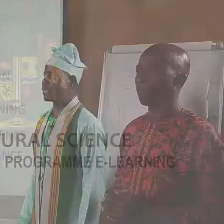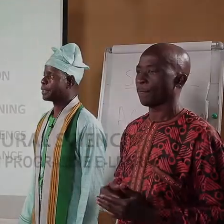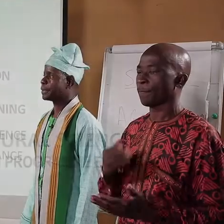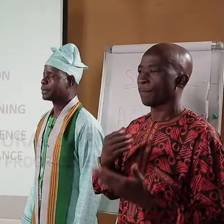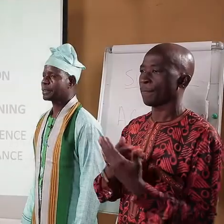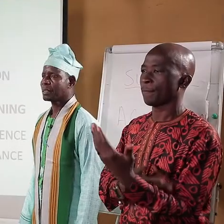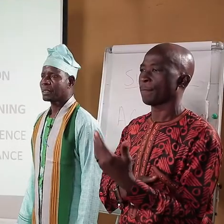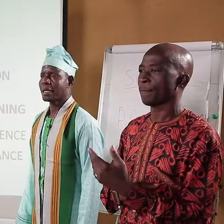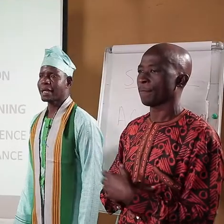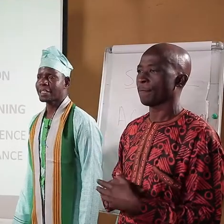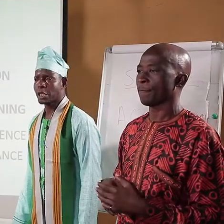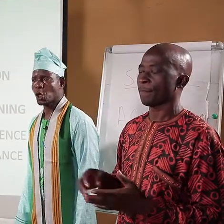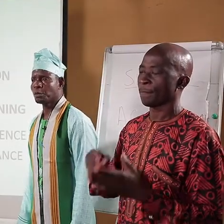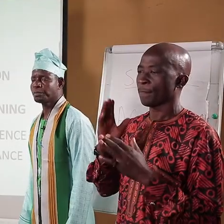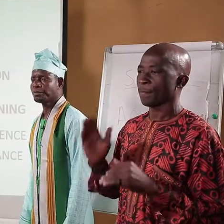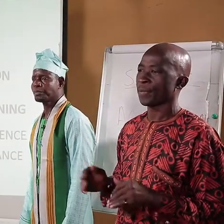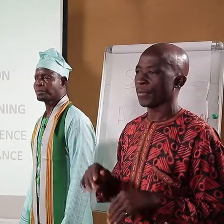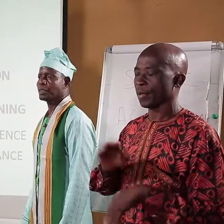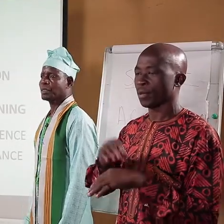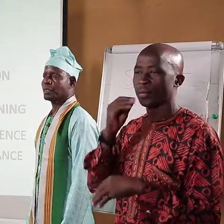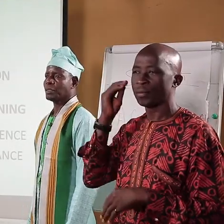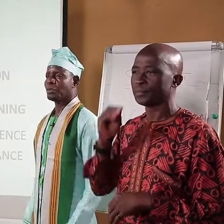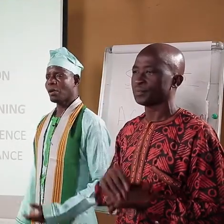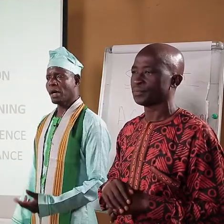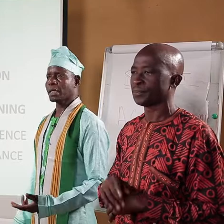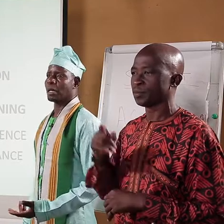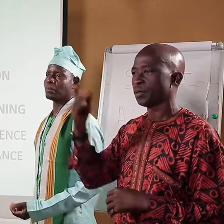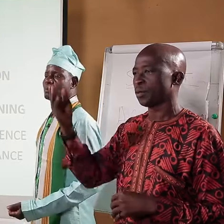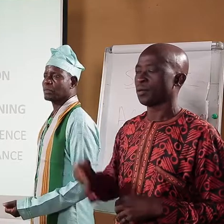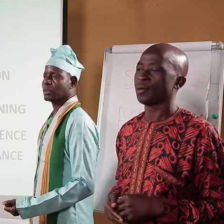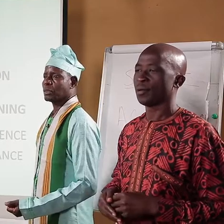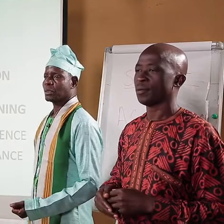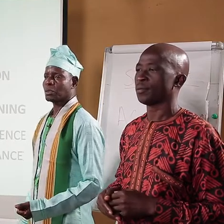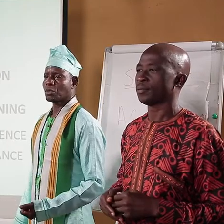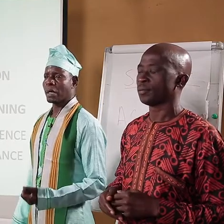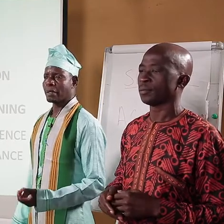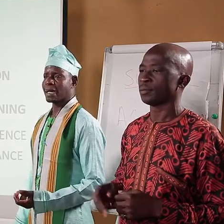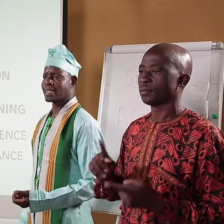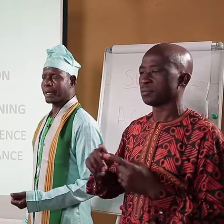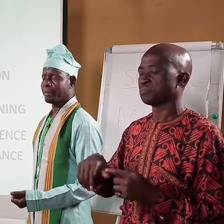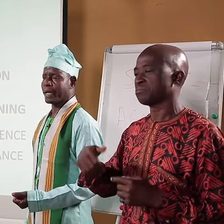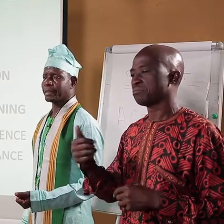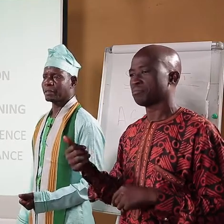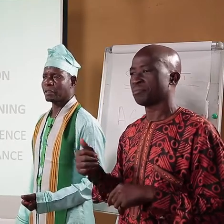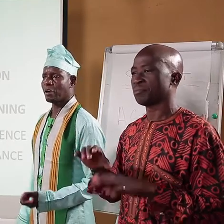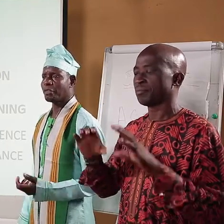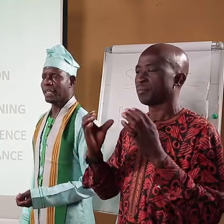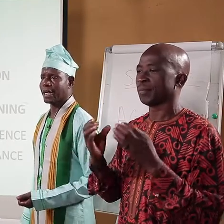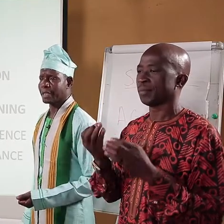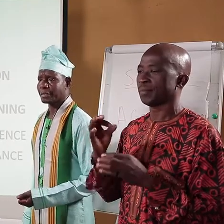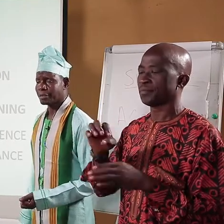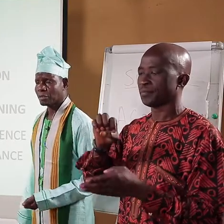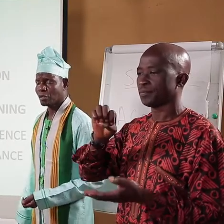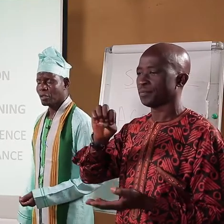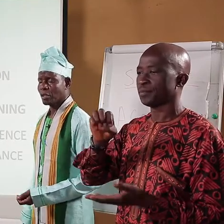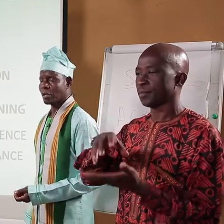Good morning, learners at home. You are welcome to another segment of